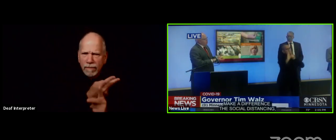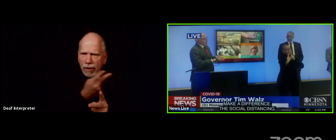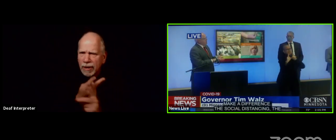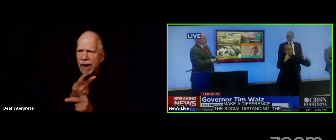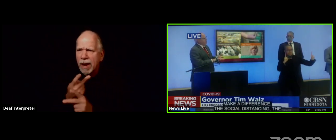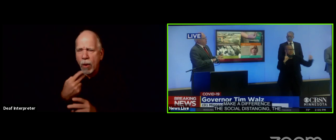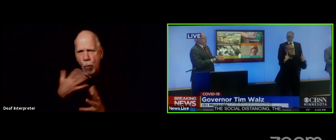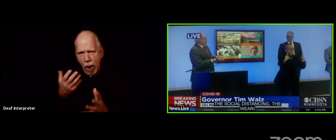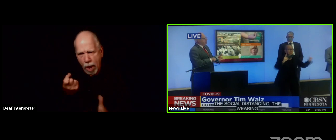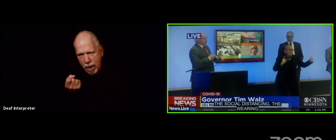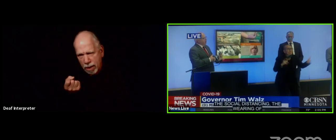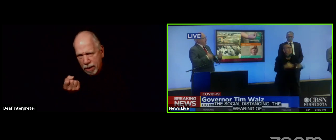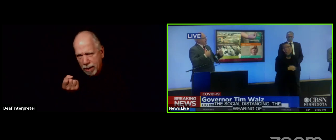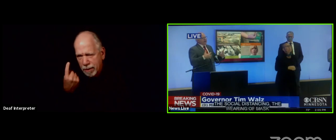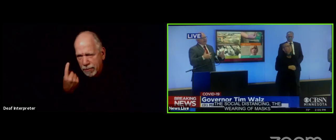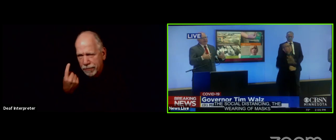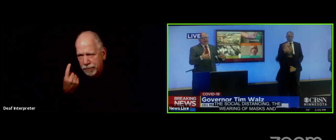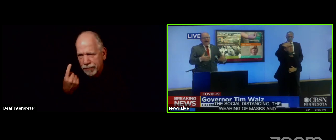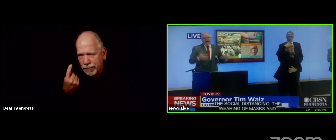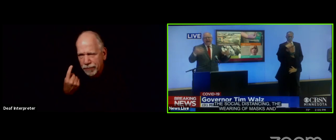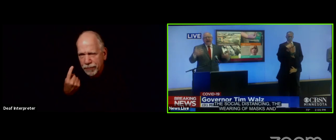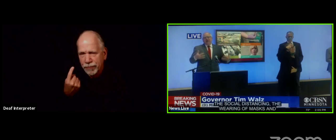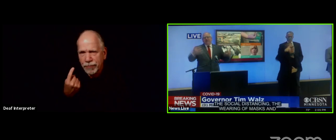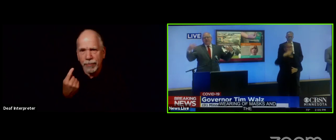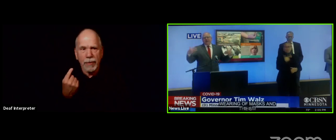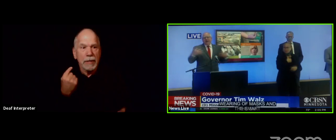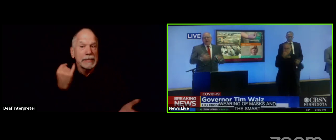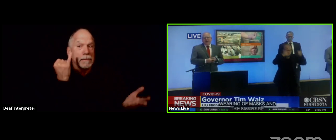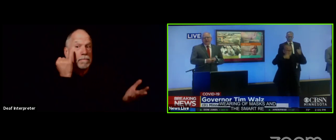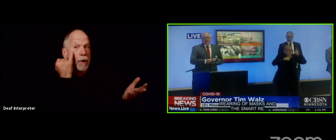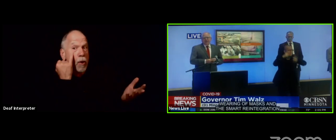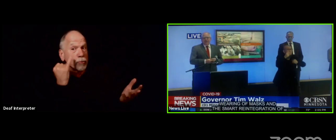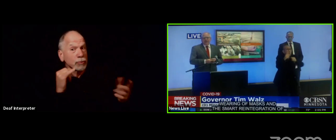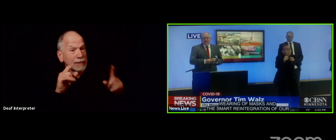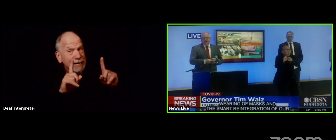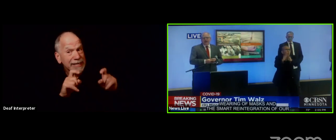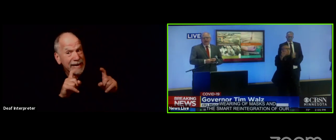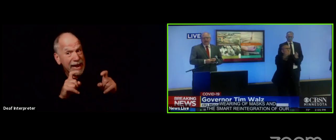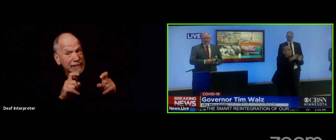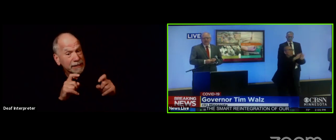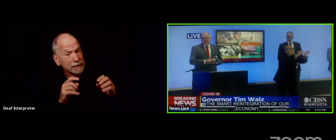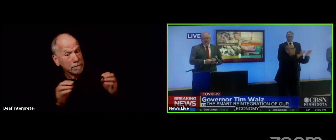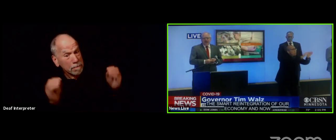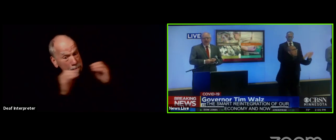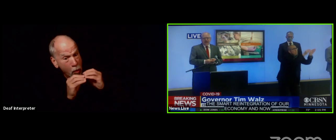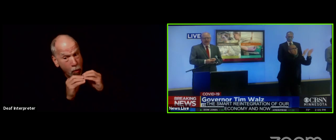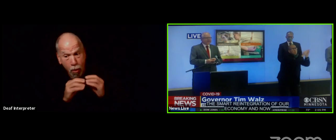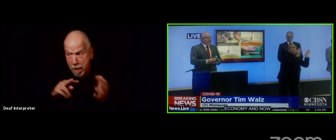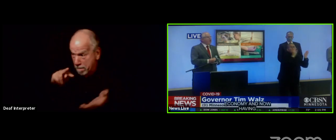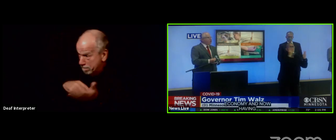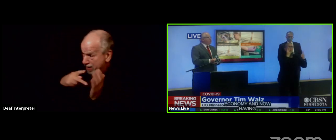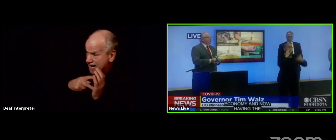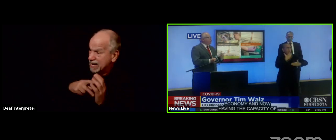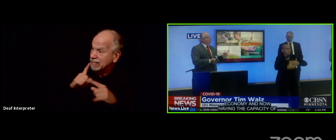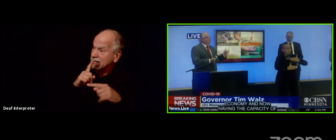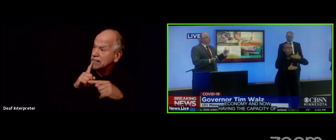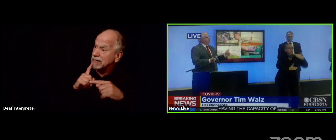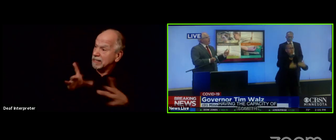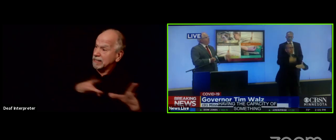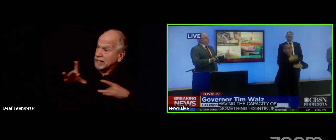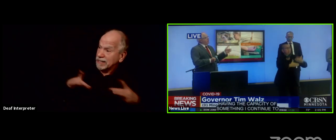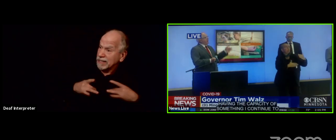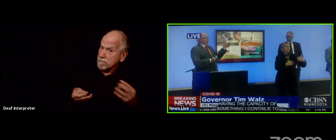smart reintegration of our economy, and now having the capacity of something that I continue to say, it's not good enough to open